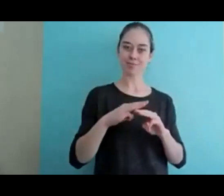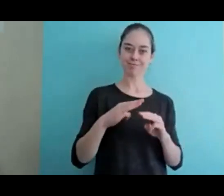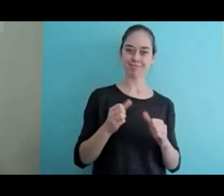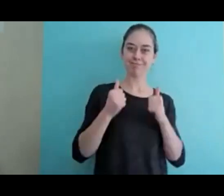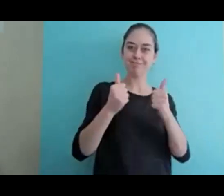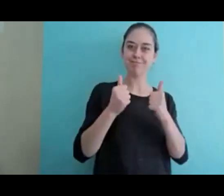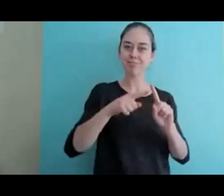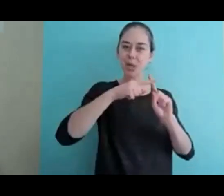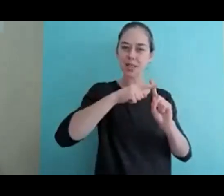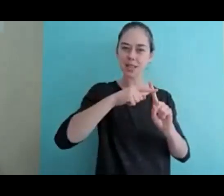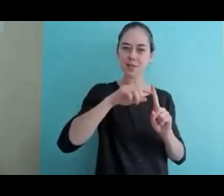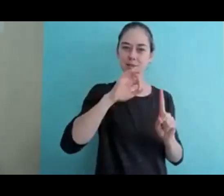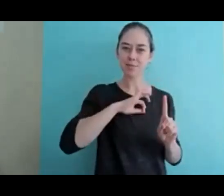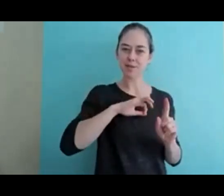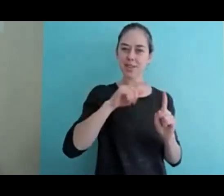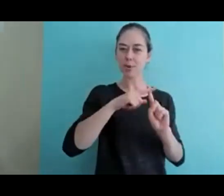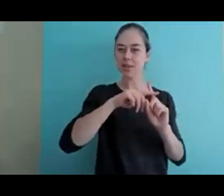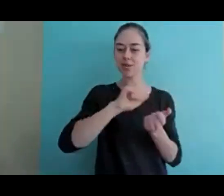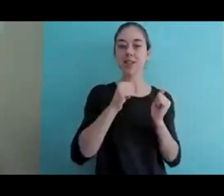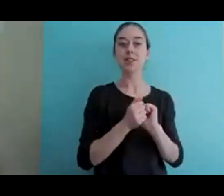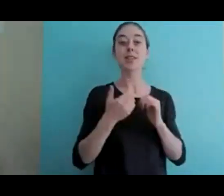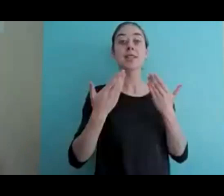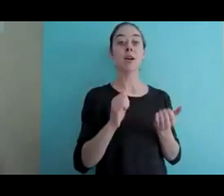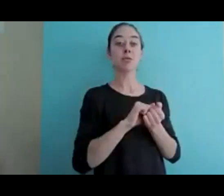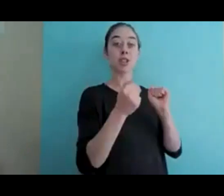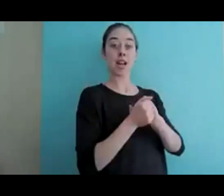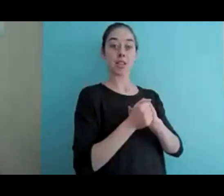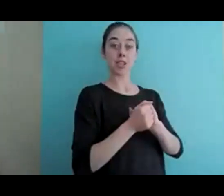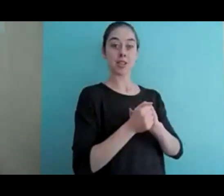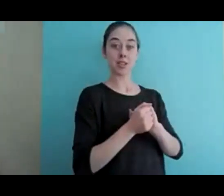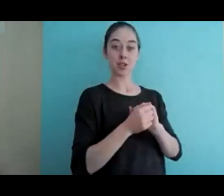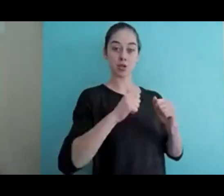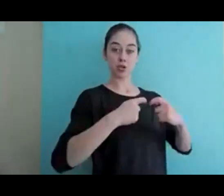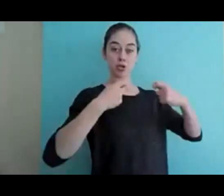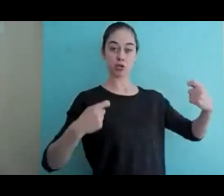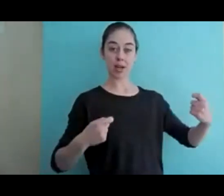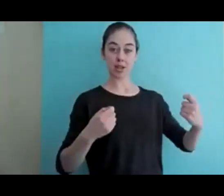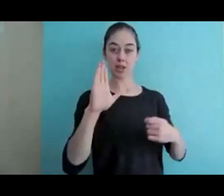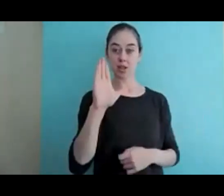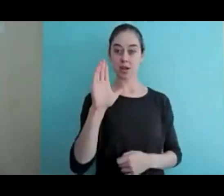change. Down into the lunge and here and hold.